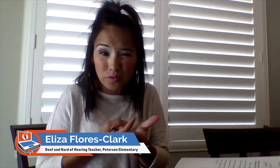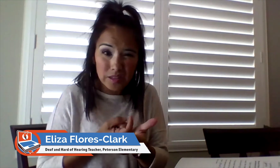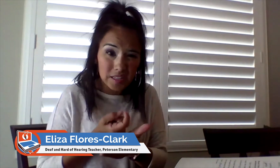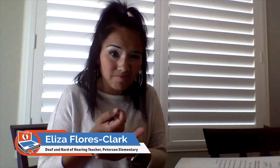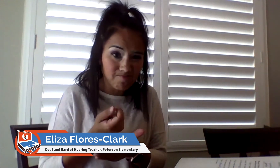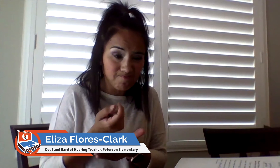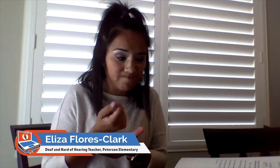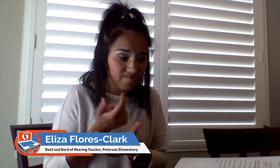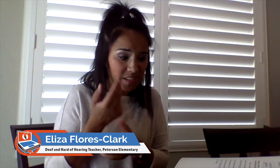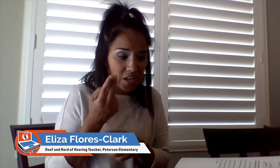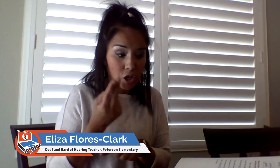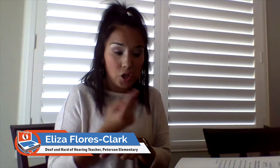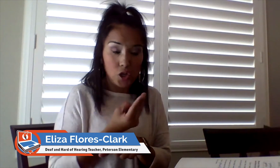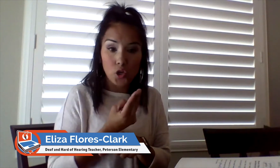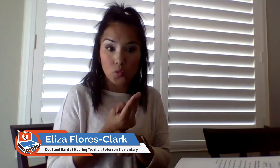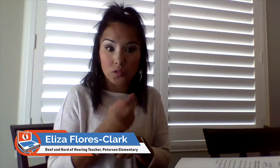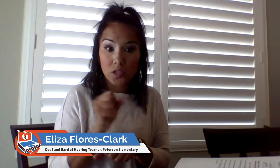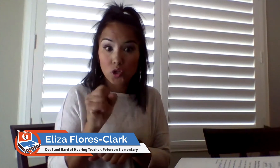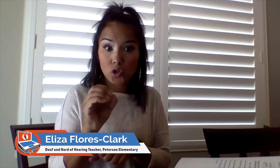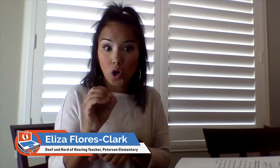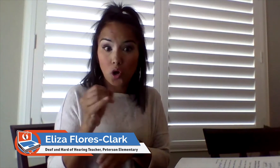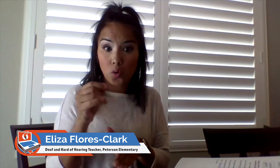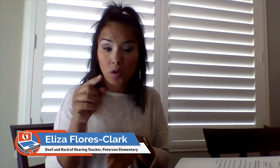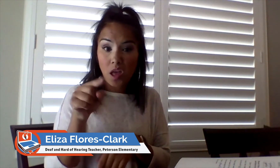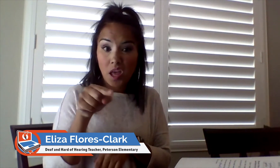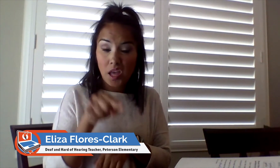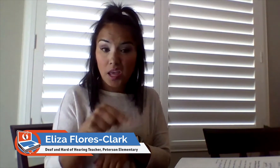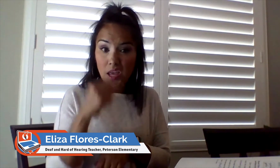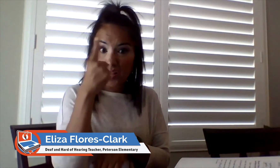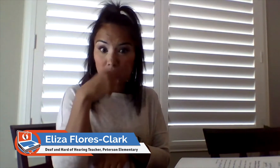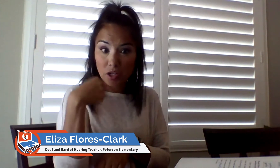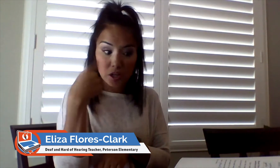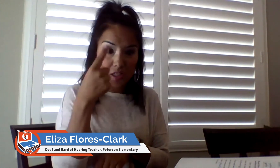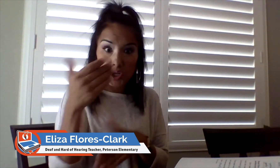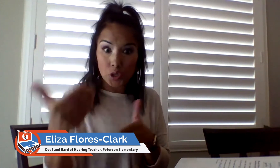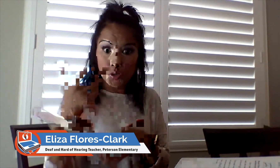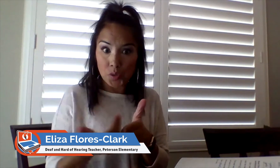rarely used, so it looked new.